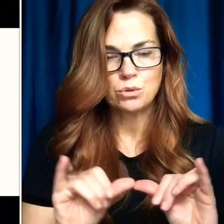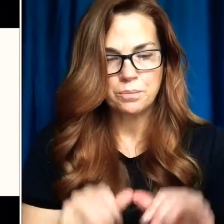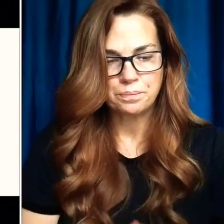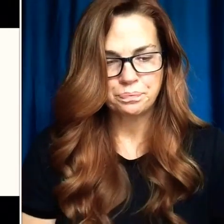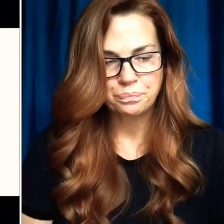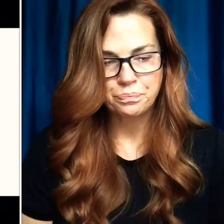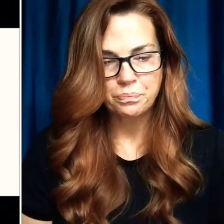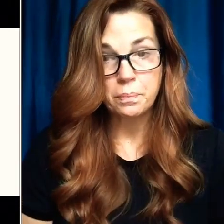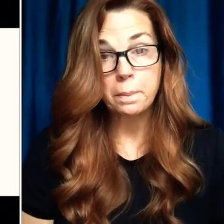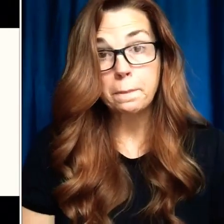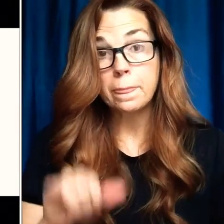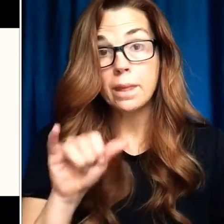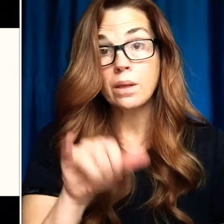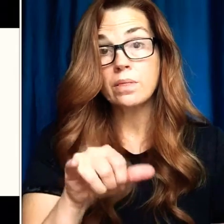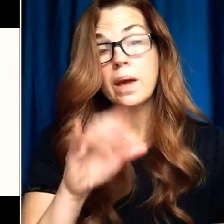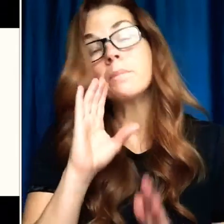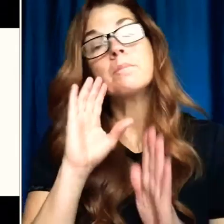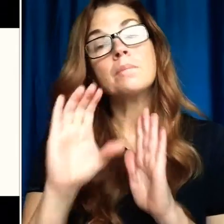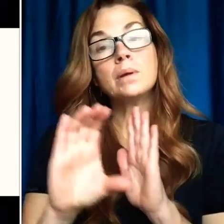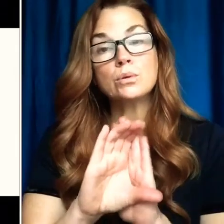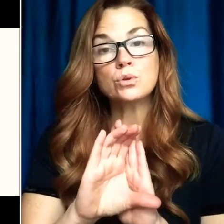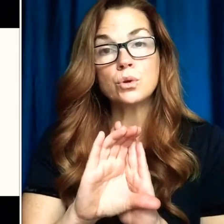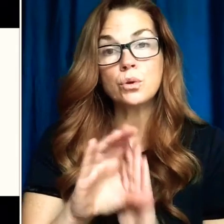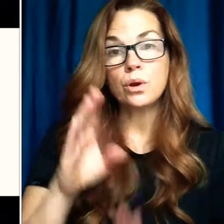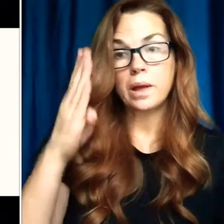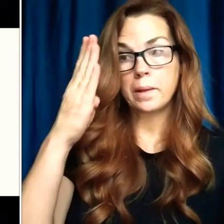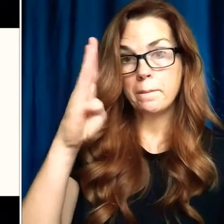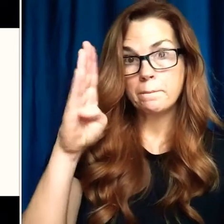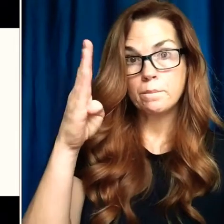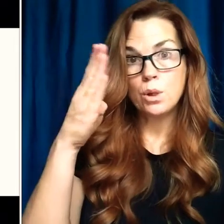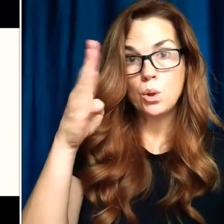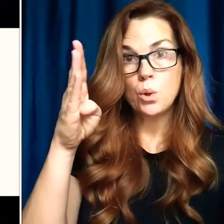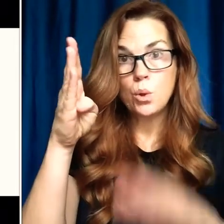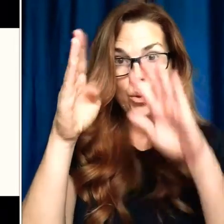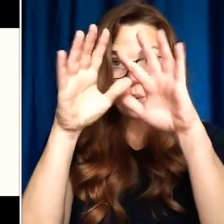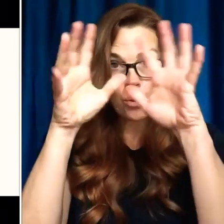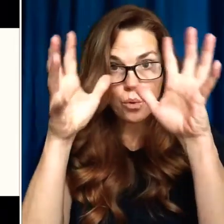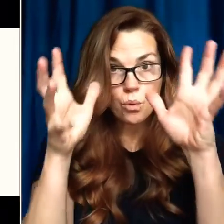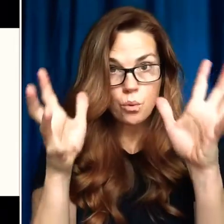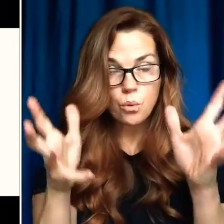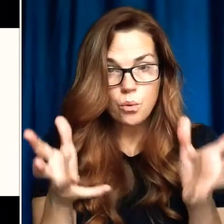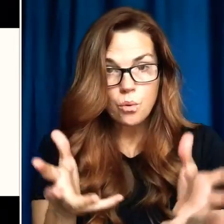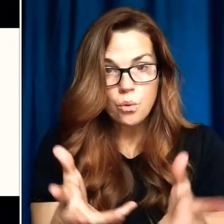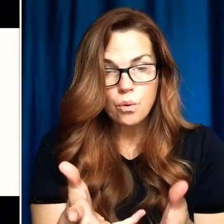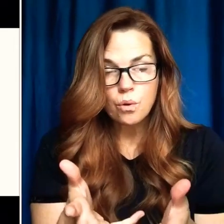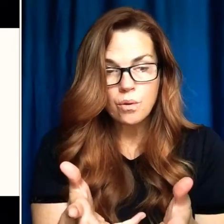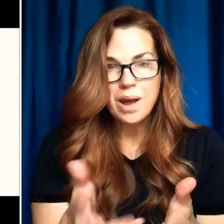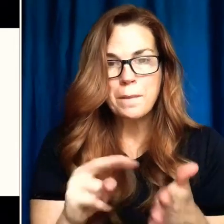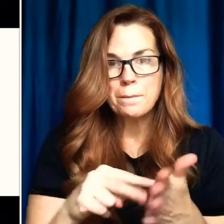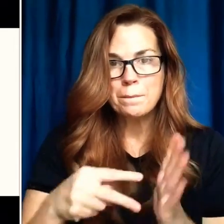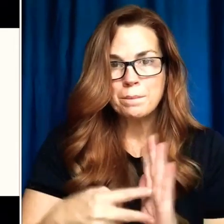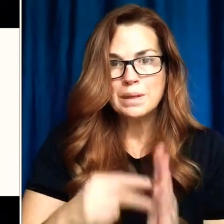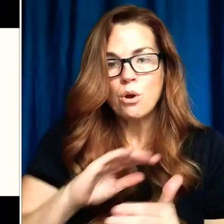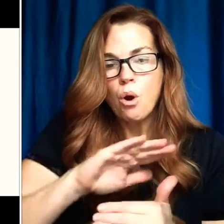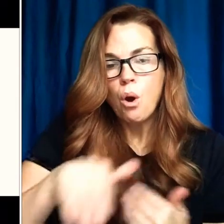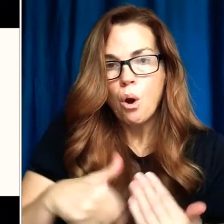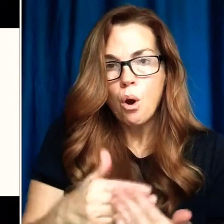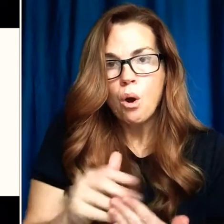blue set, rational numbers, includes everything inside of it, integers, whole numbers, and natural